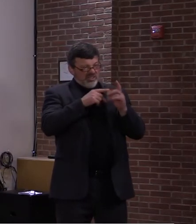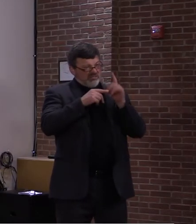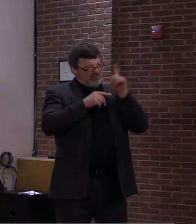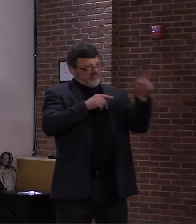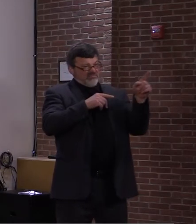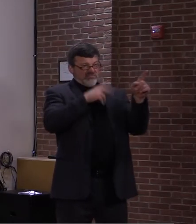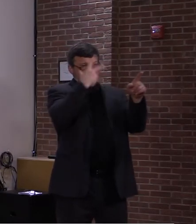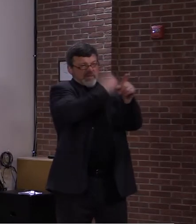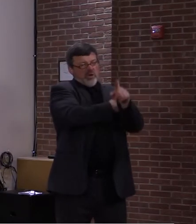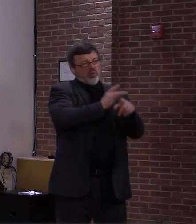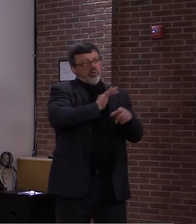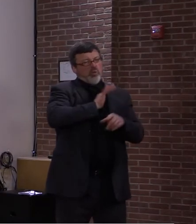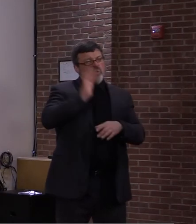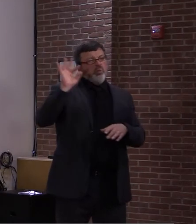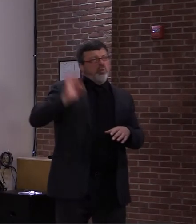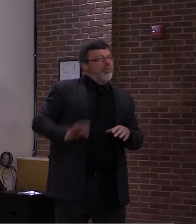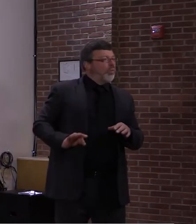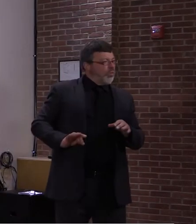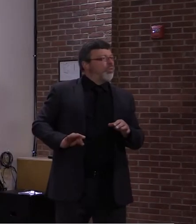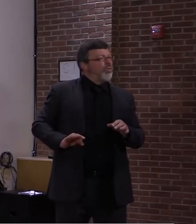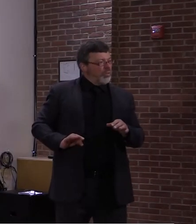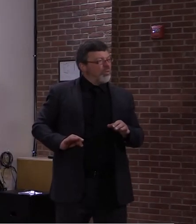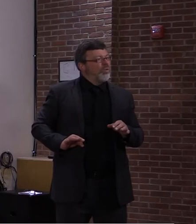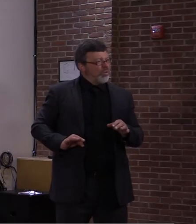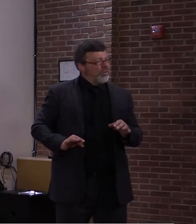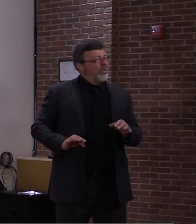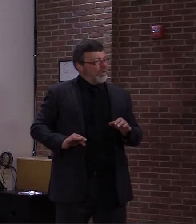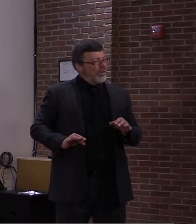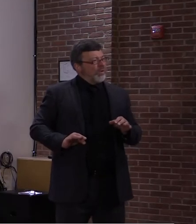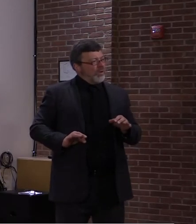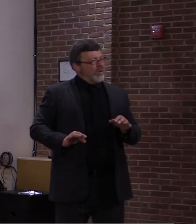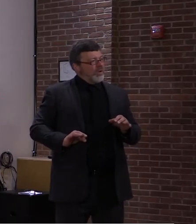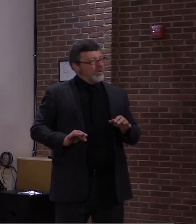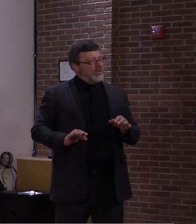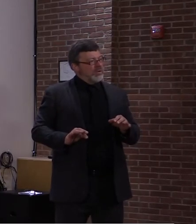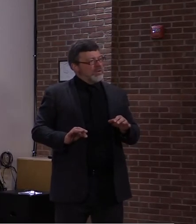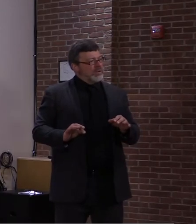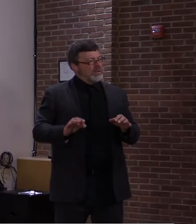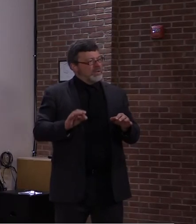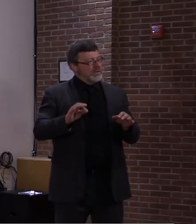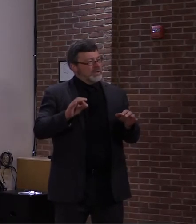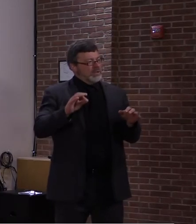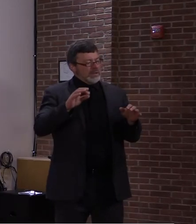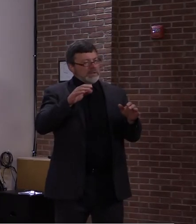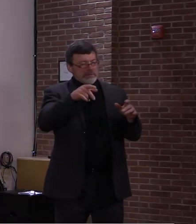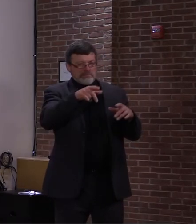raw numbers in the hospital on any given day, you'll lose that perspective.